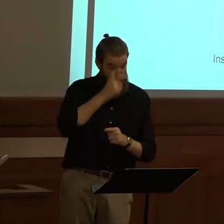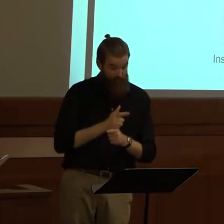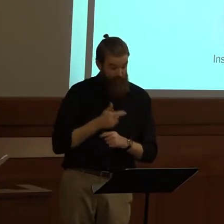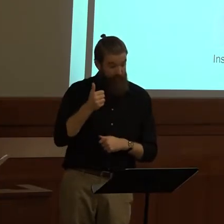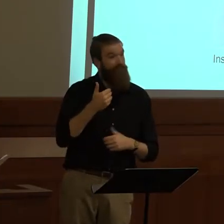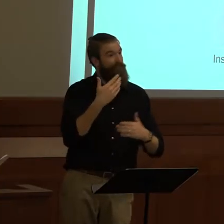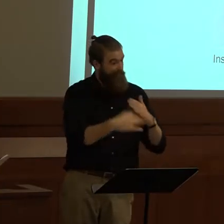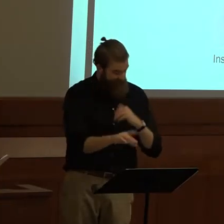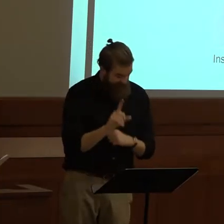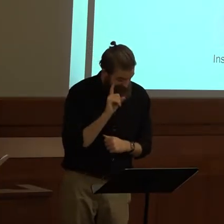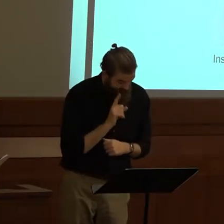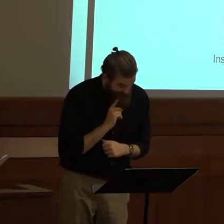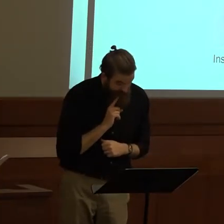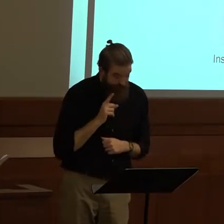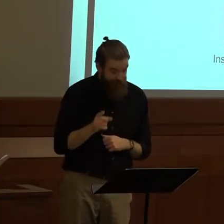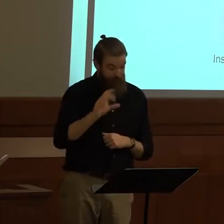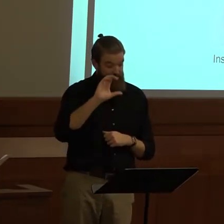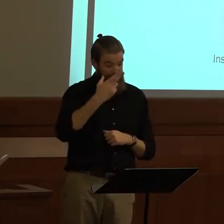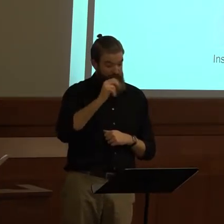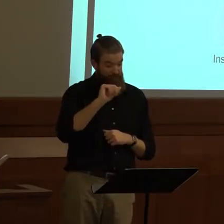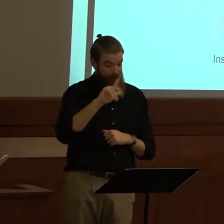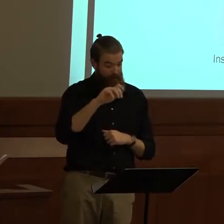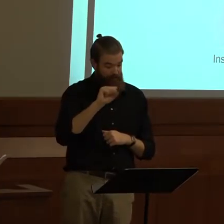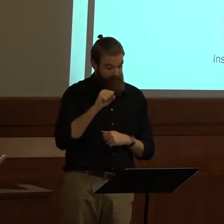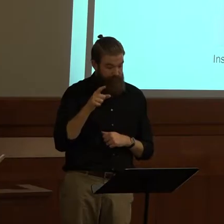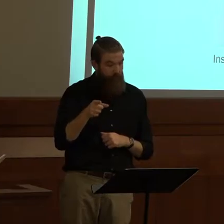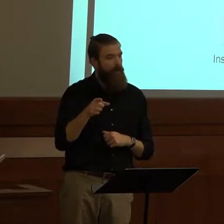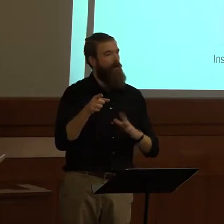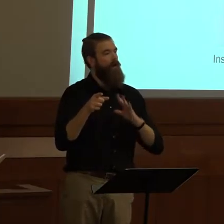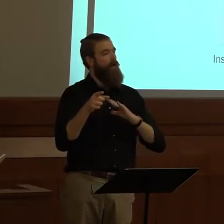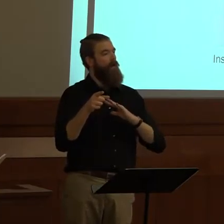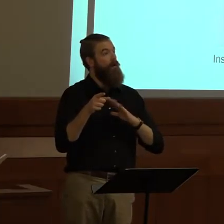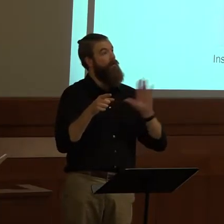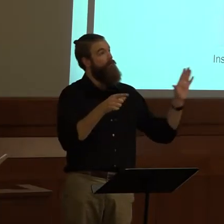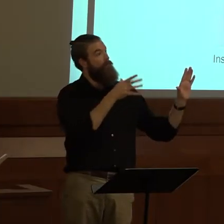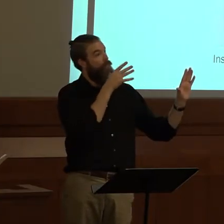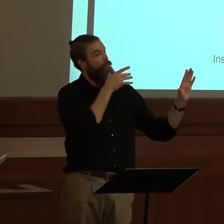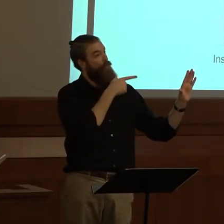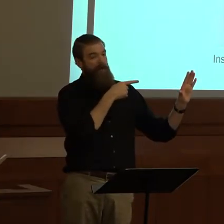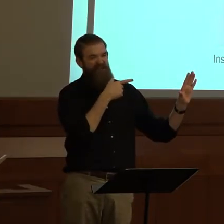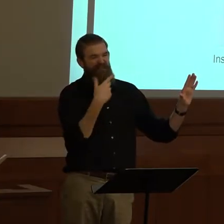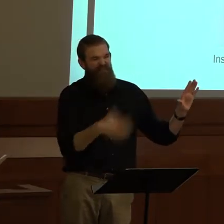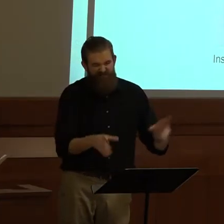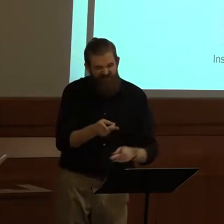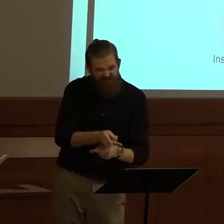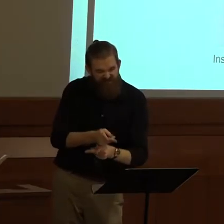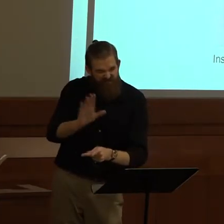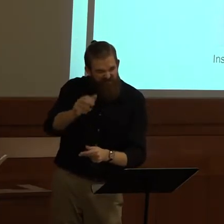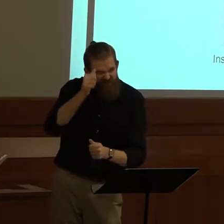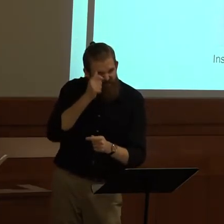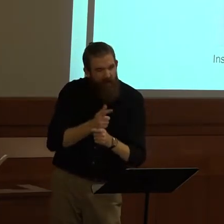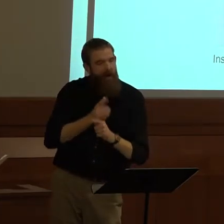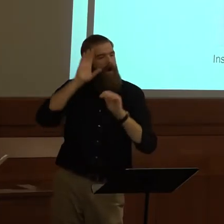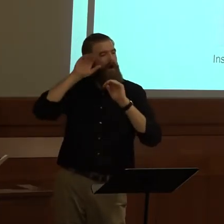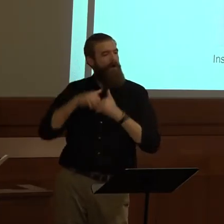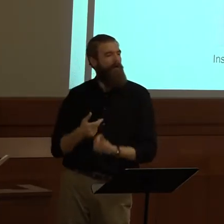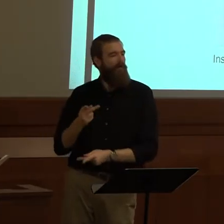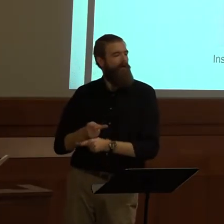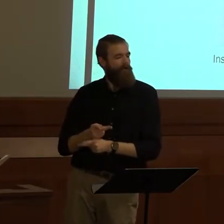8, Charles began to study French with a teacher, while his mother continued daily lessons in articulation and